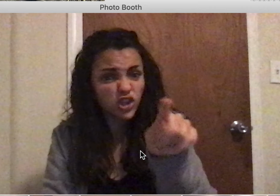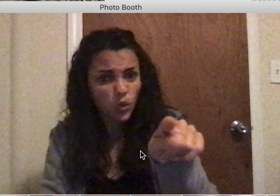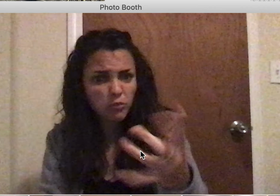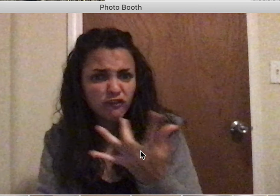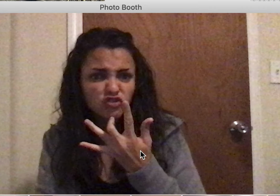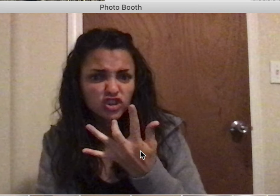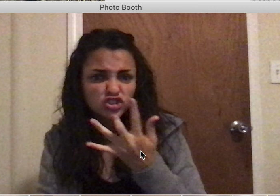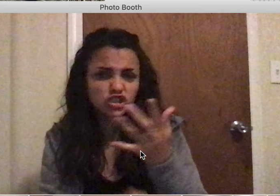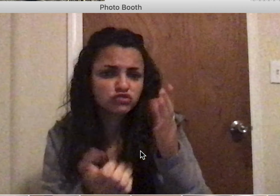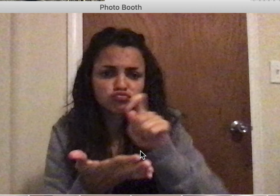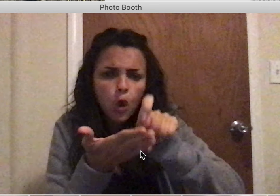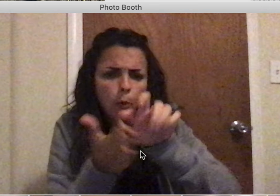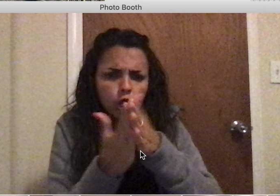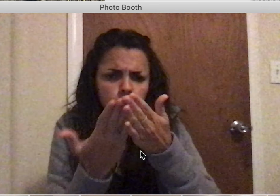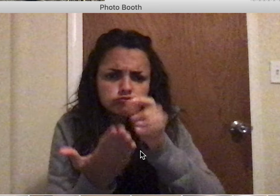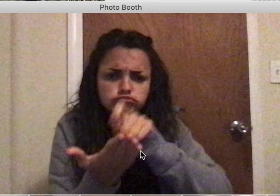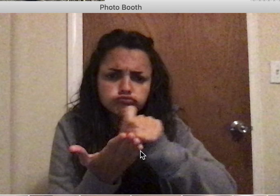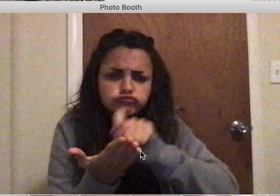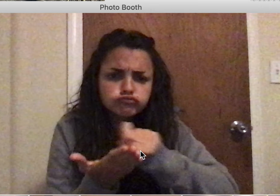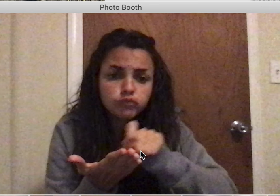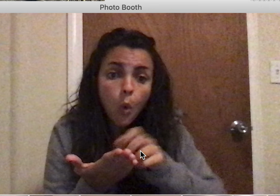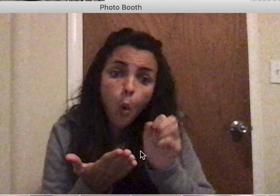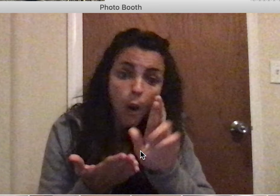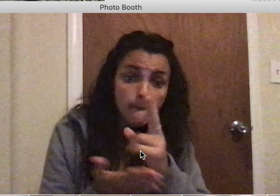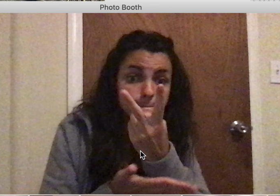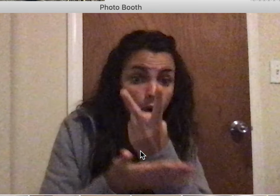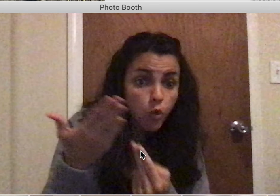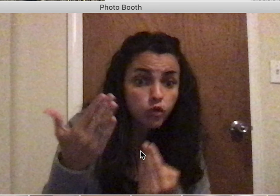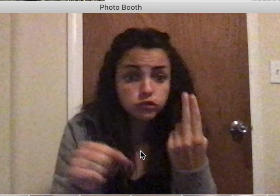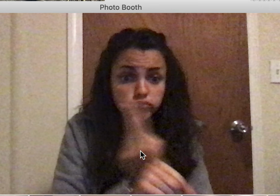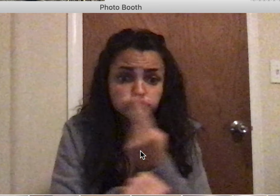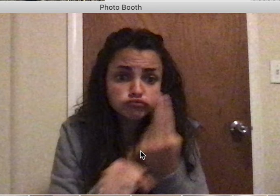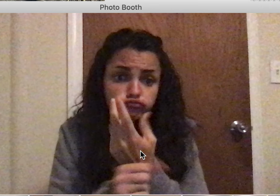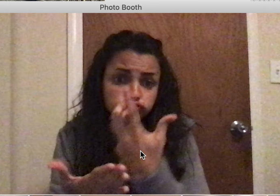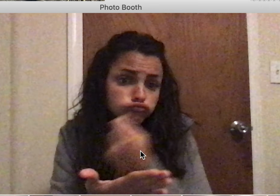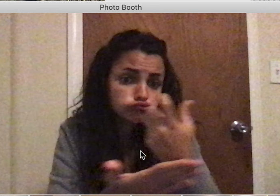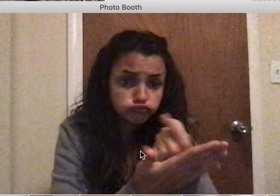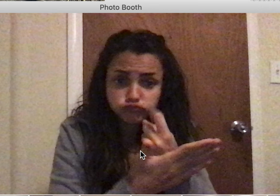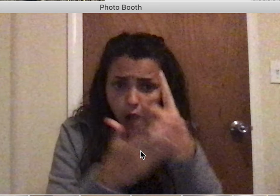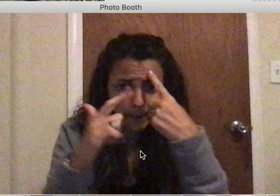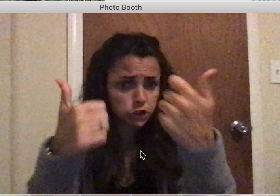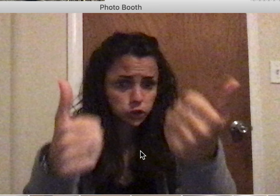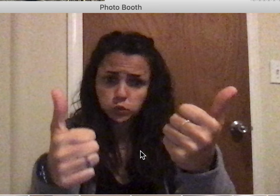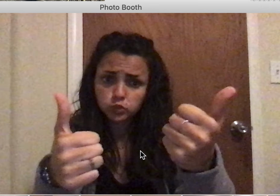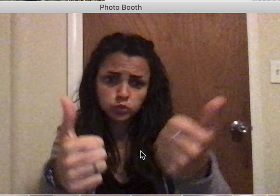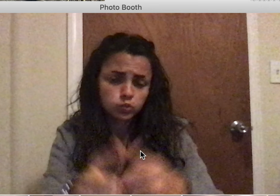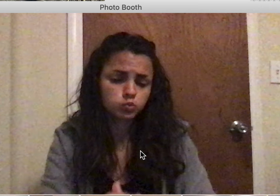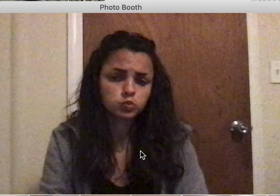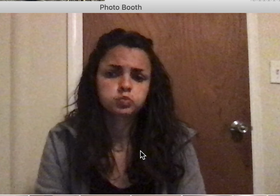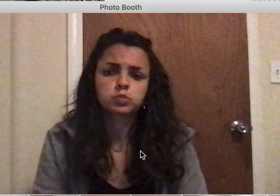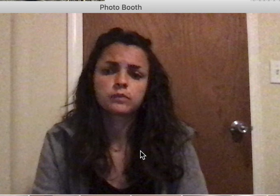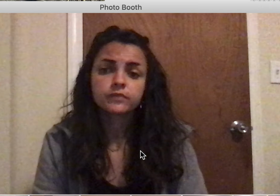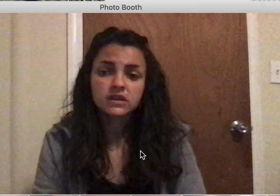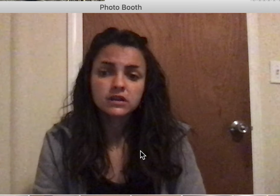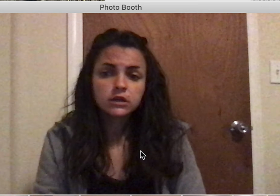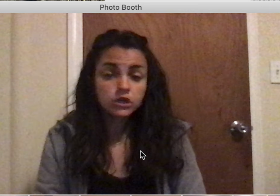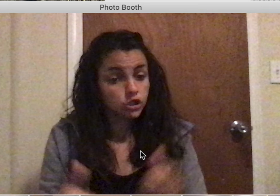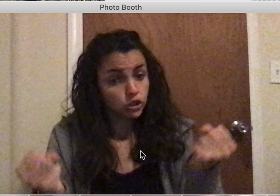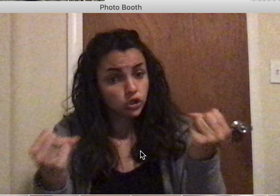do a little bit of both, whatever is most helpful to you. All right, so what exactly